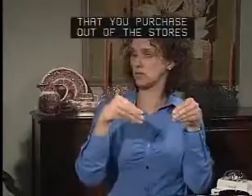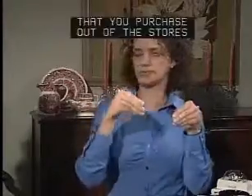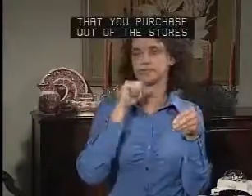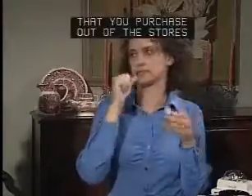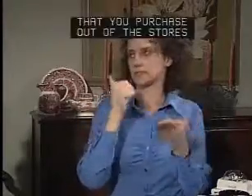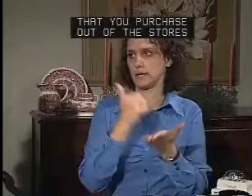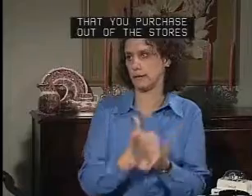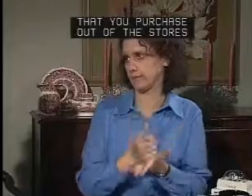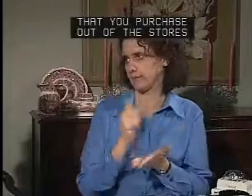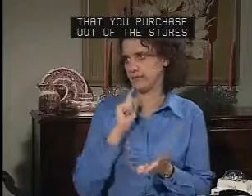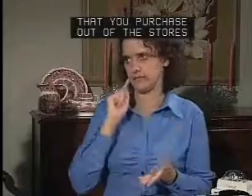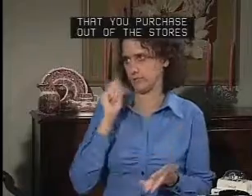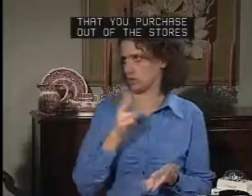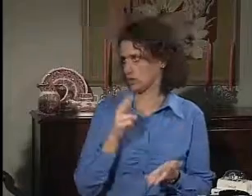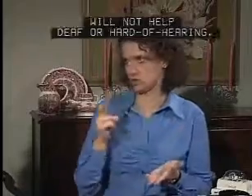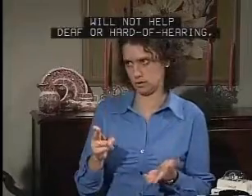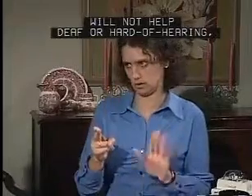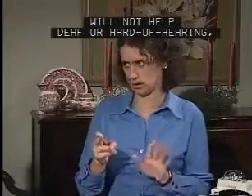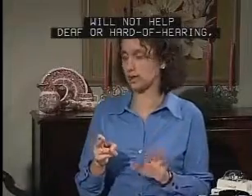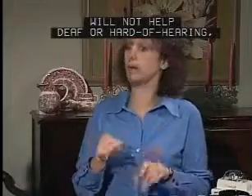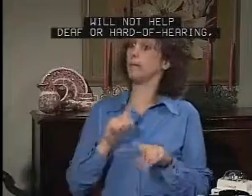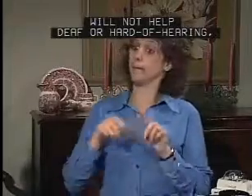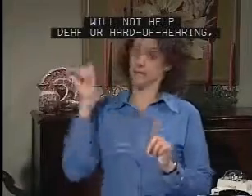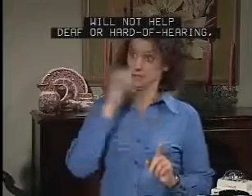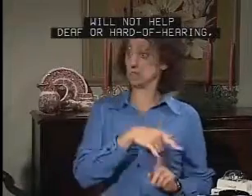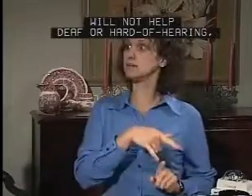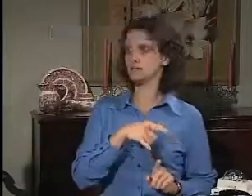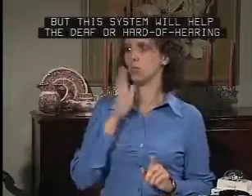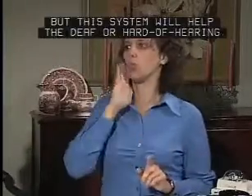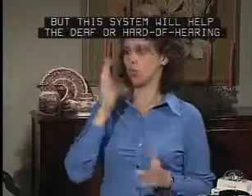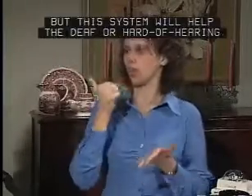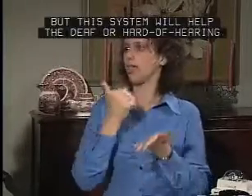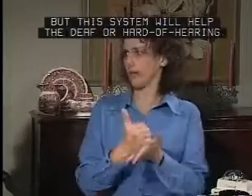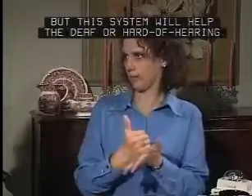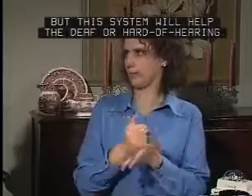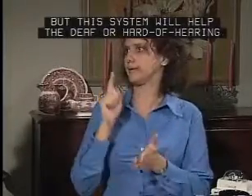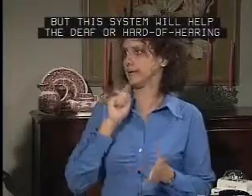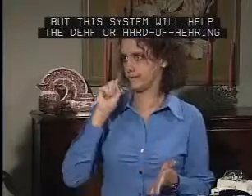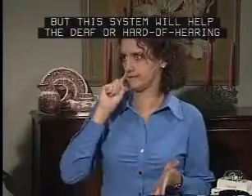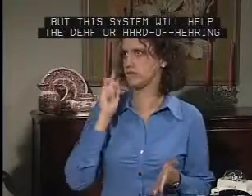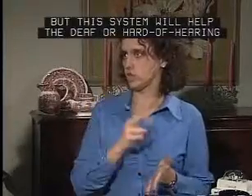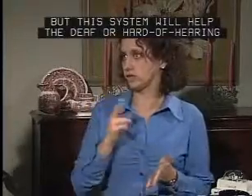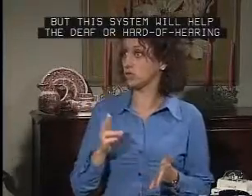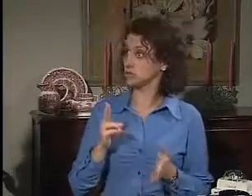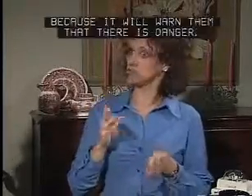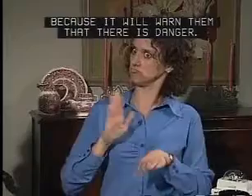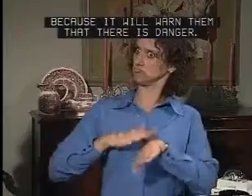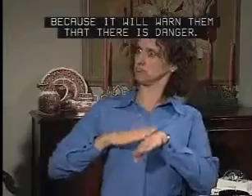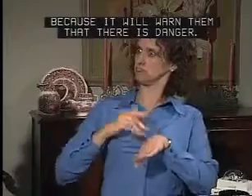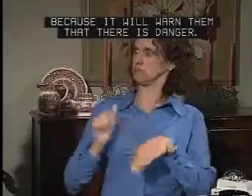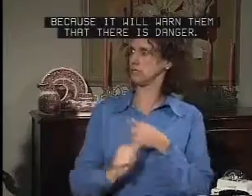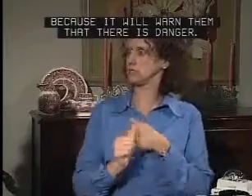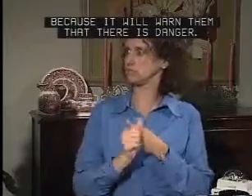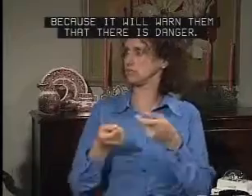that you purchase out of the stores will not help deaf or hard of hearing, but this system will help the deaf and hard of hearing because it will warn them that there's